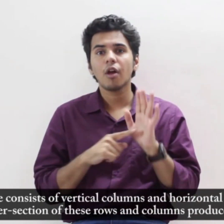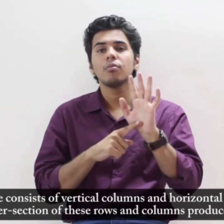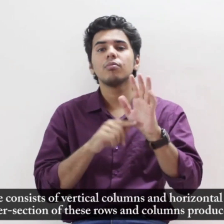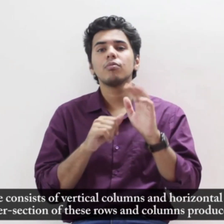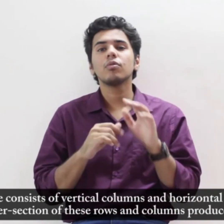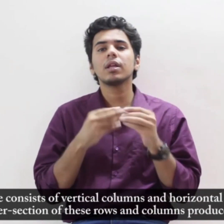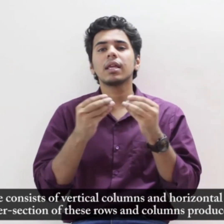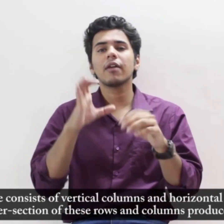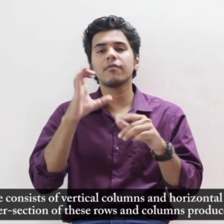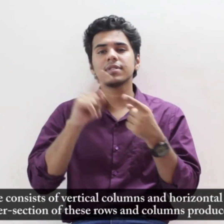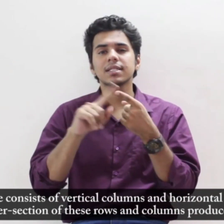produce cells.